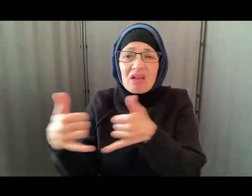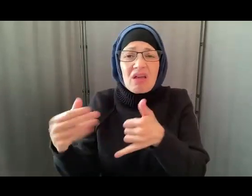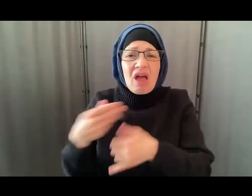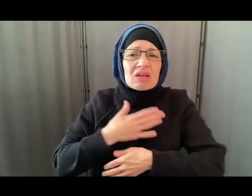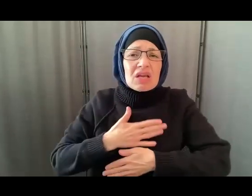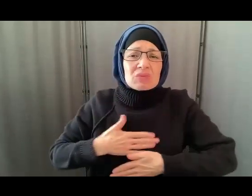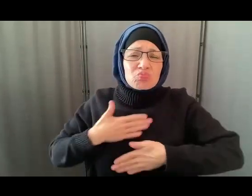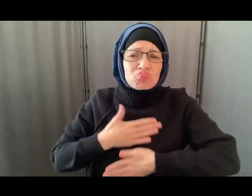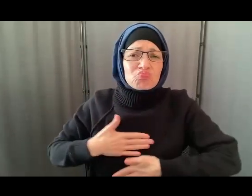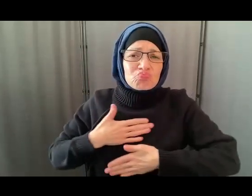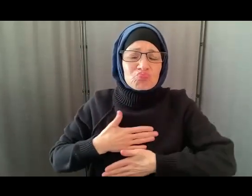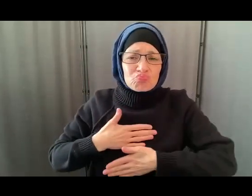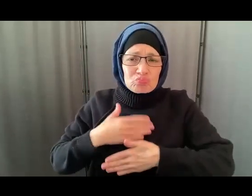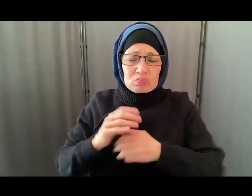entertainment.